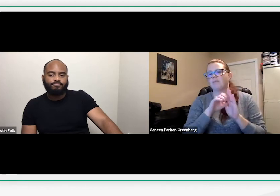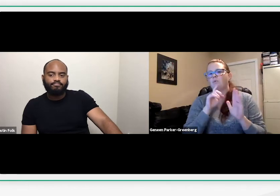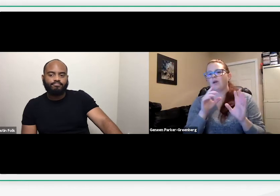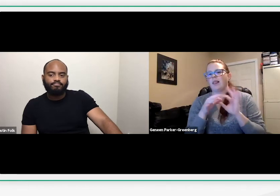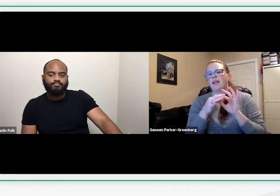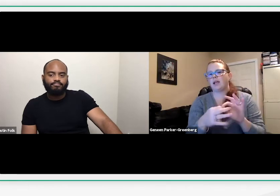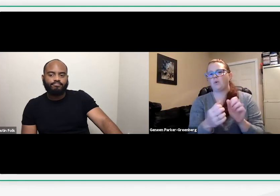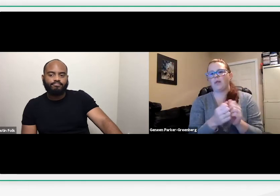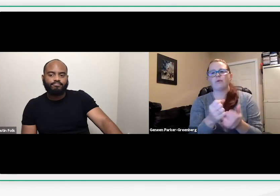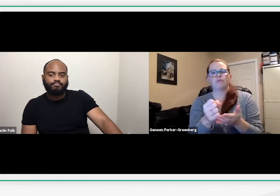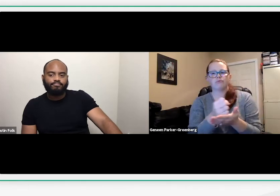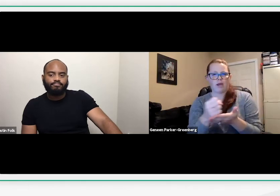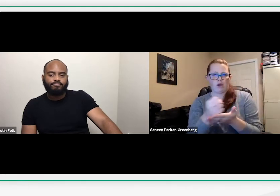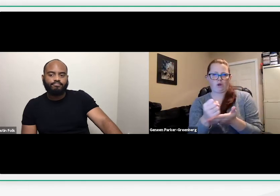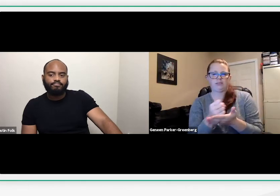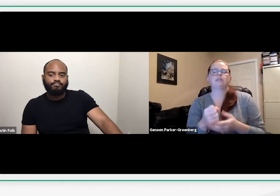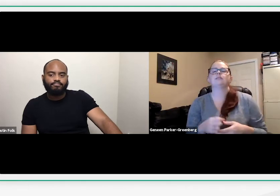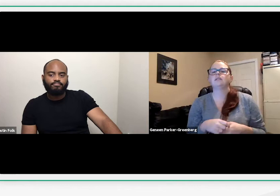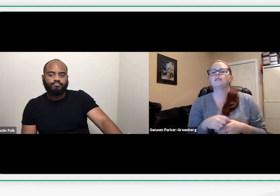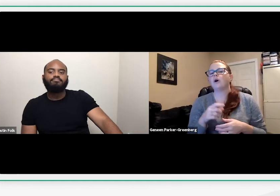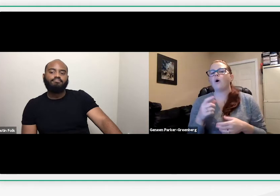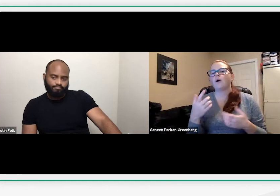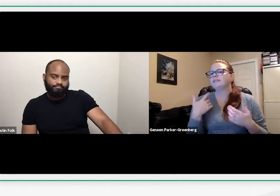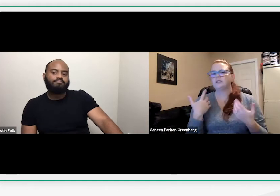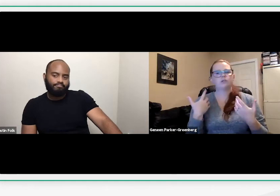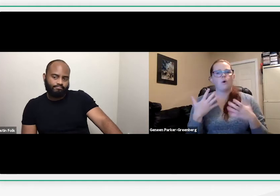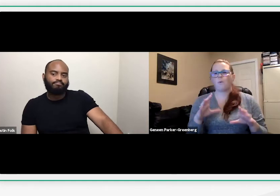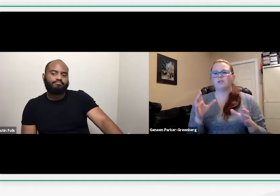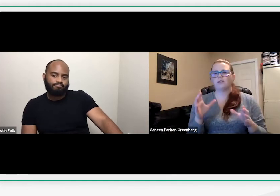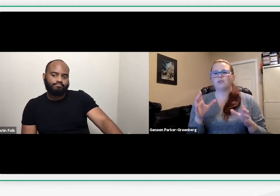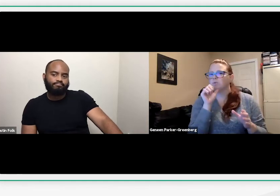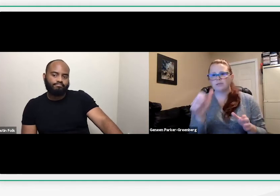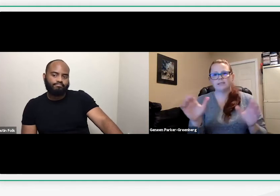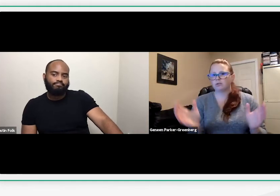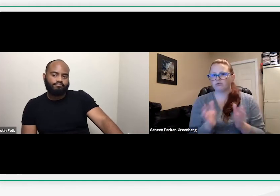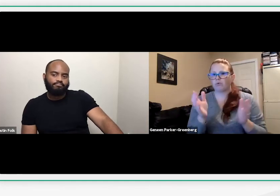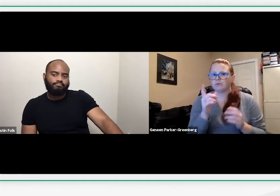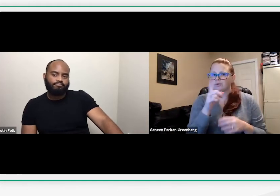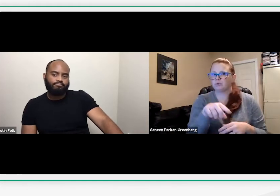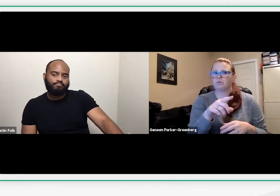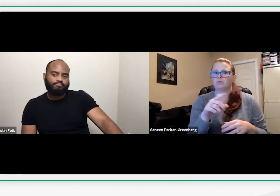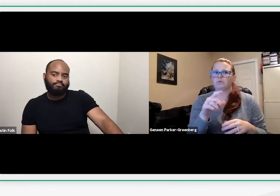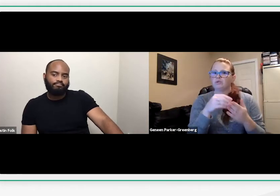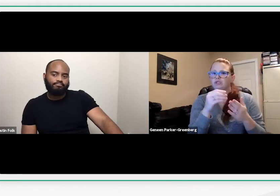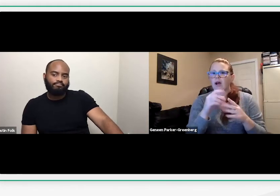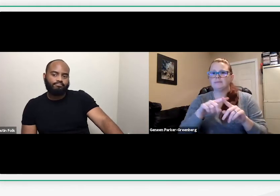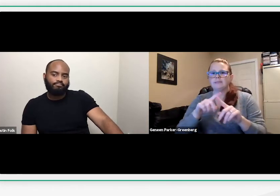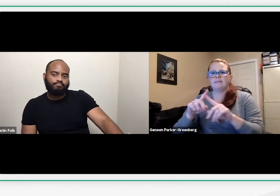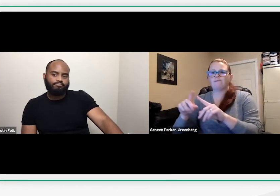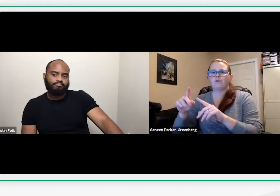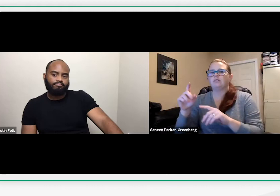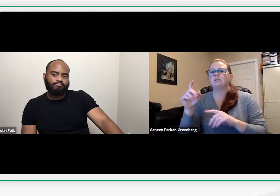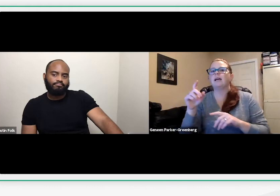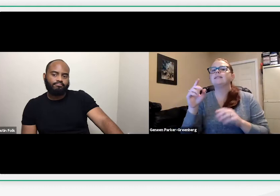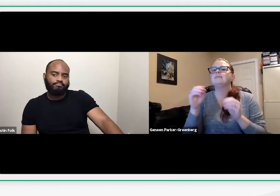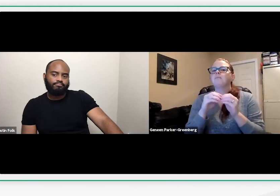different rules. So, my example really is related to credit cards specifically. I don't want